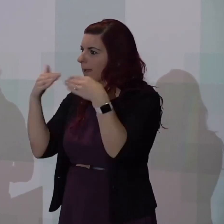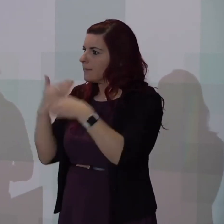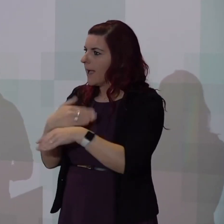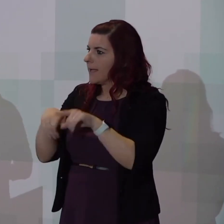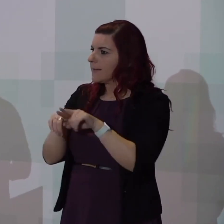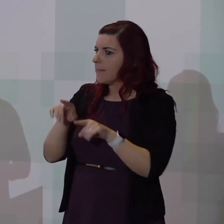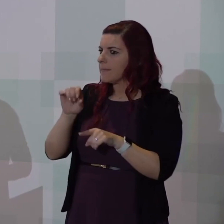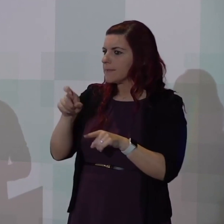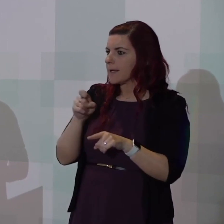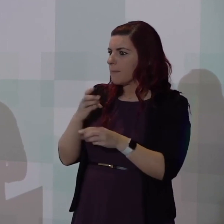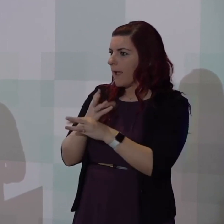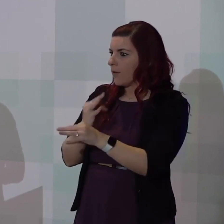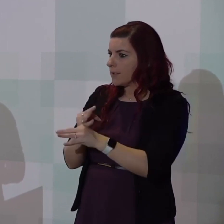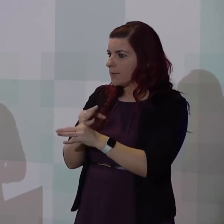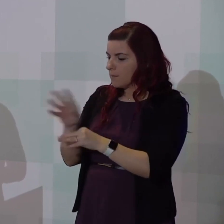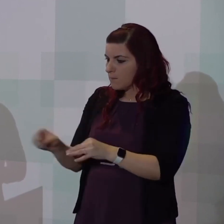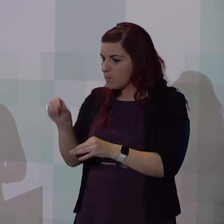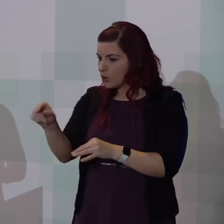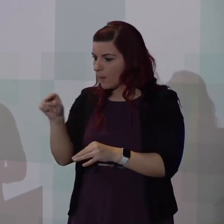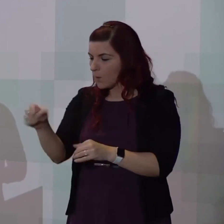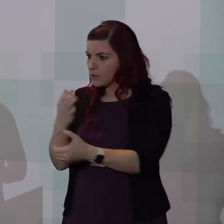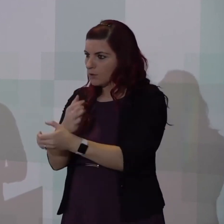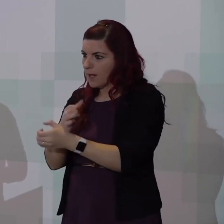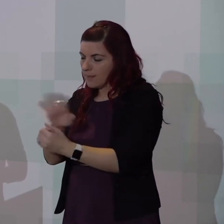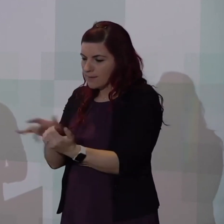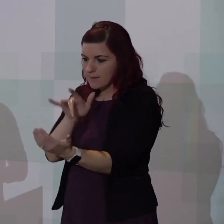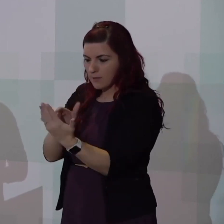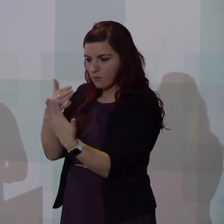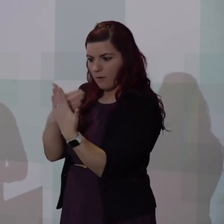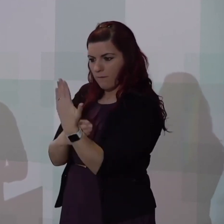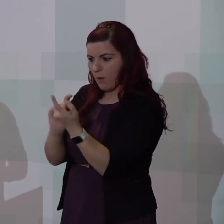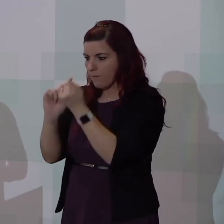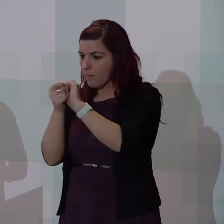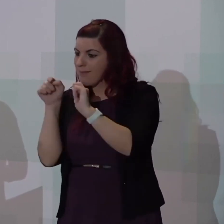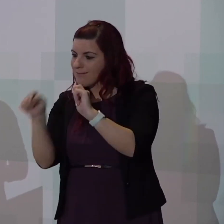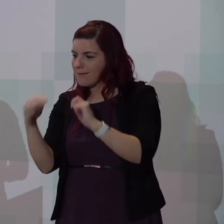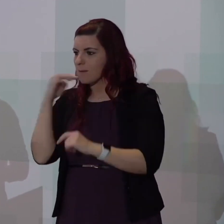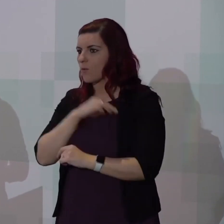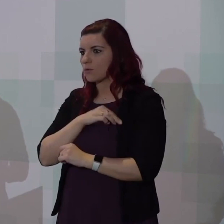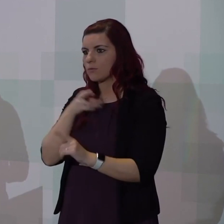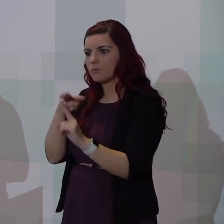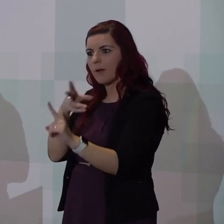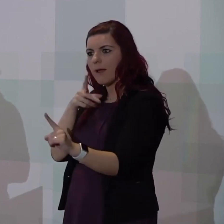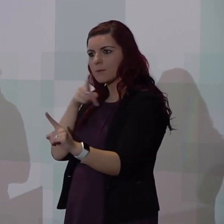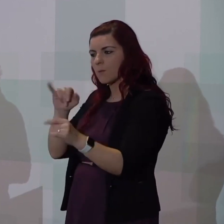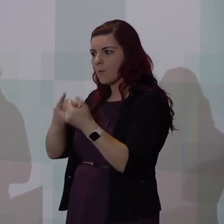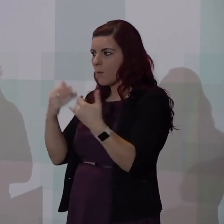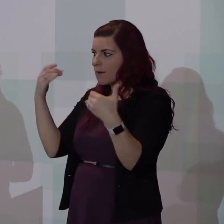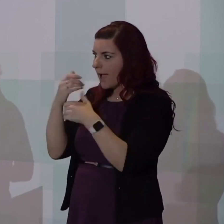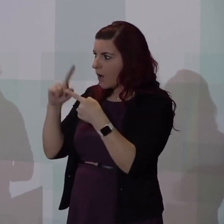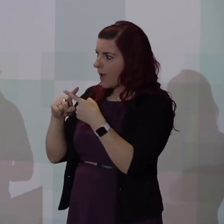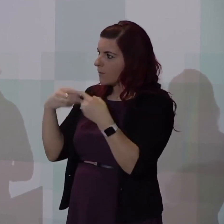parents, putting the children at the centre of law reform is what matters. Recognising those who care and